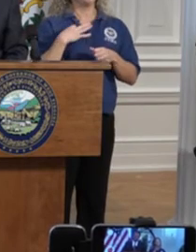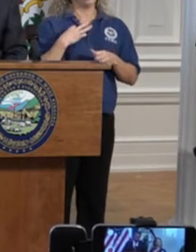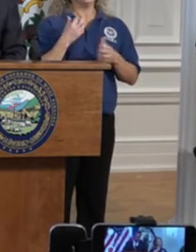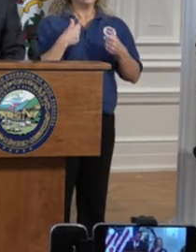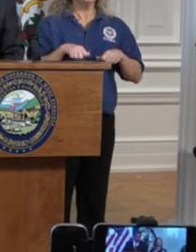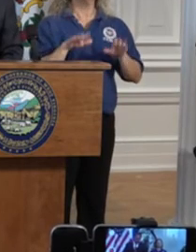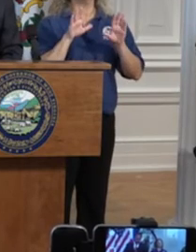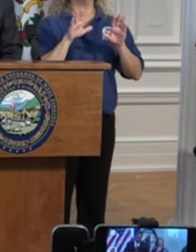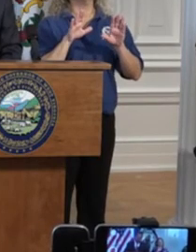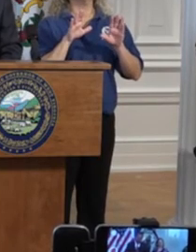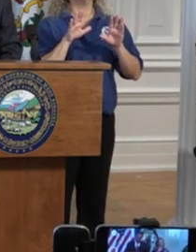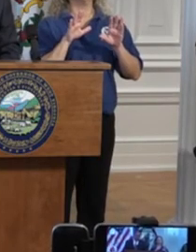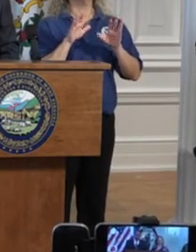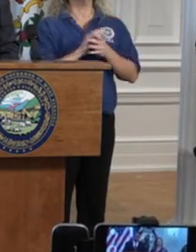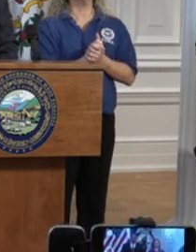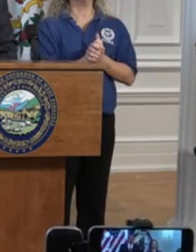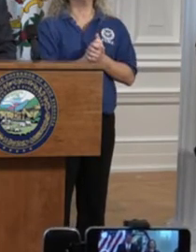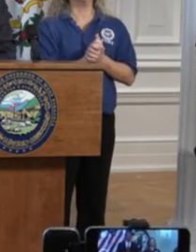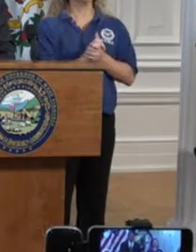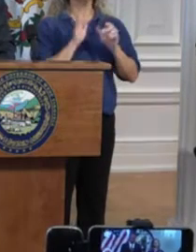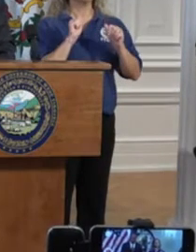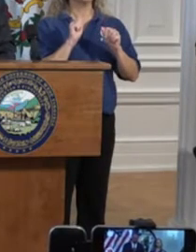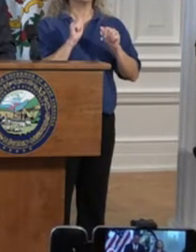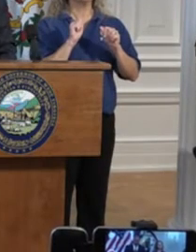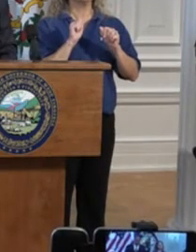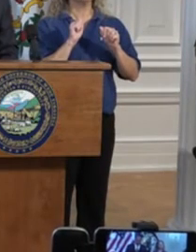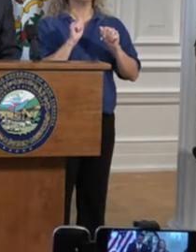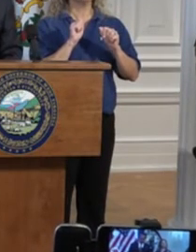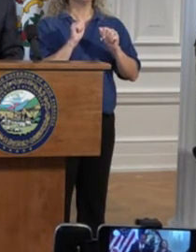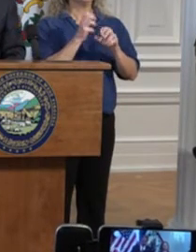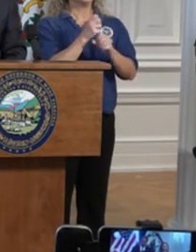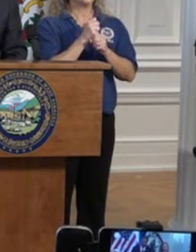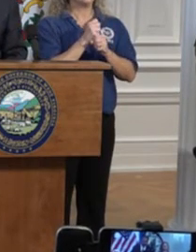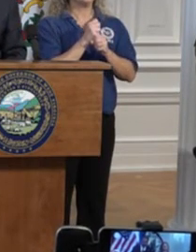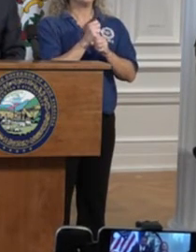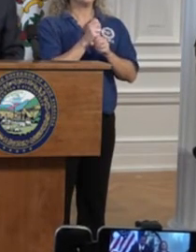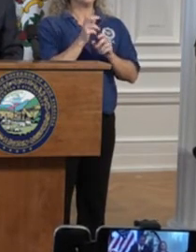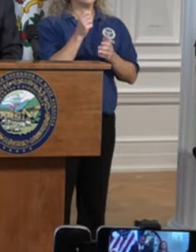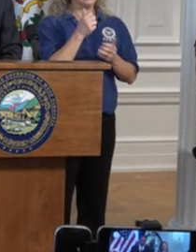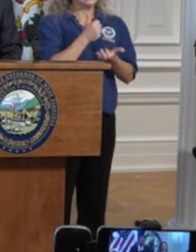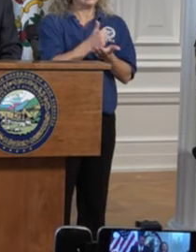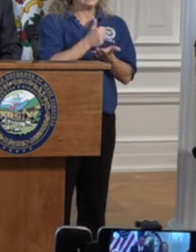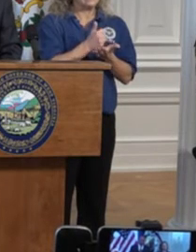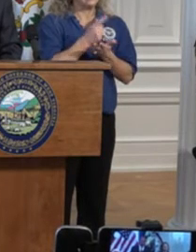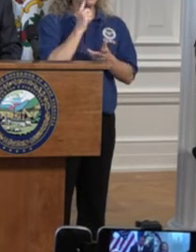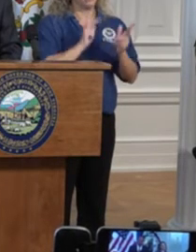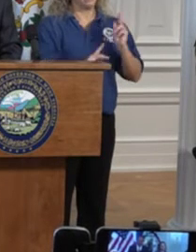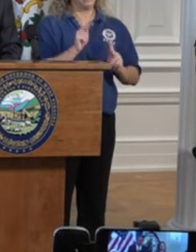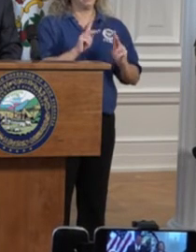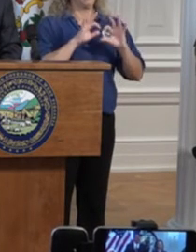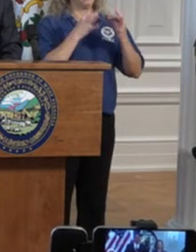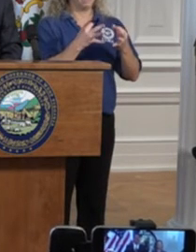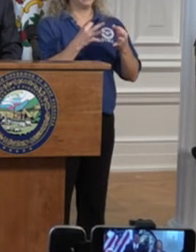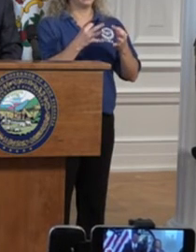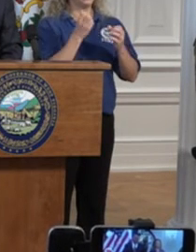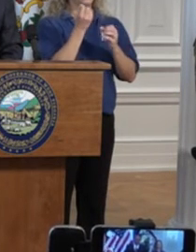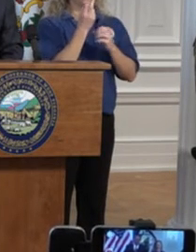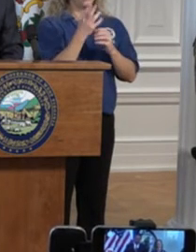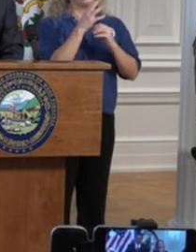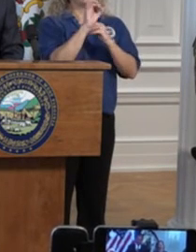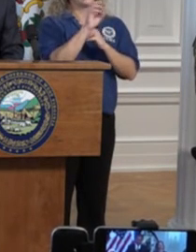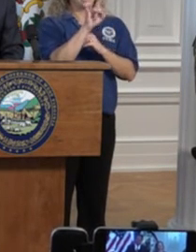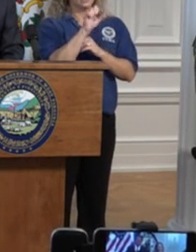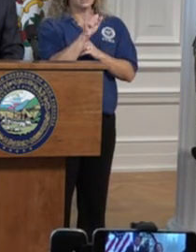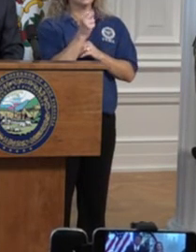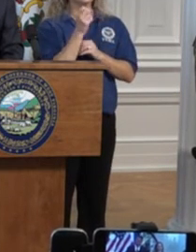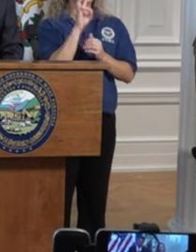was prompt. We were able to secure individual assistance through FEMA for 12 counties, and more than 7,000